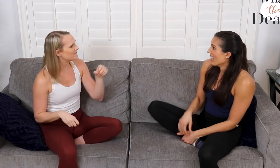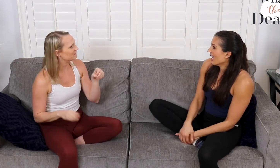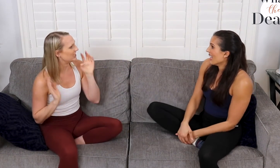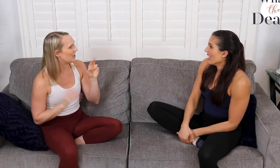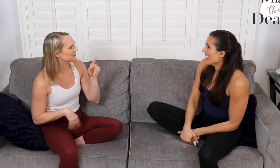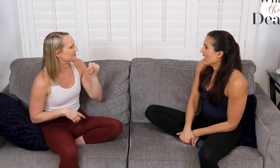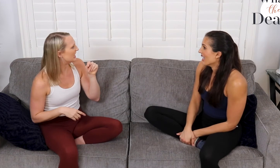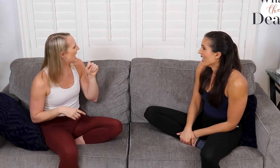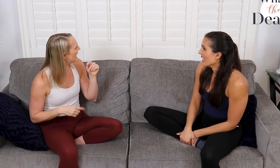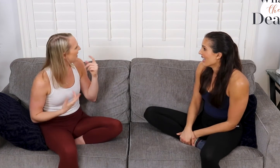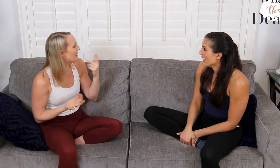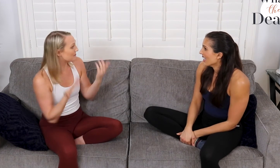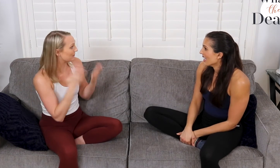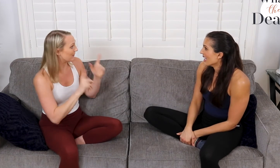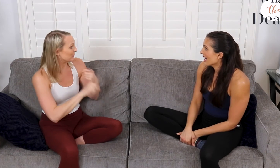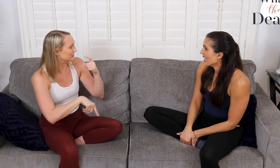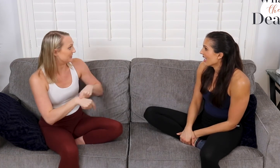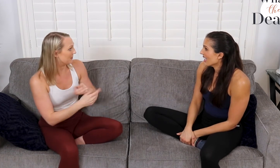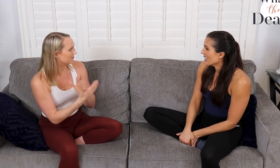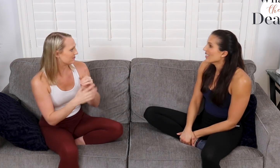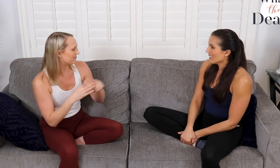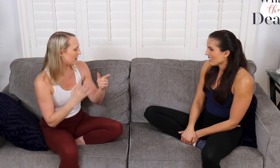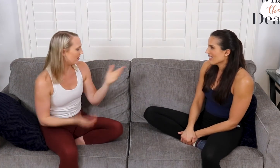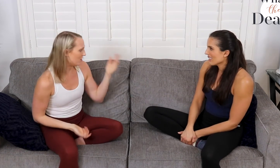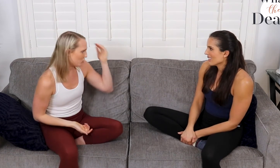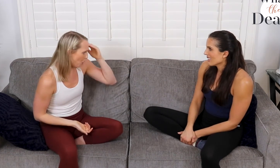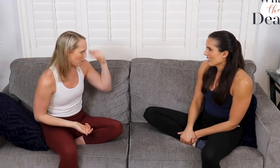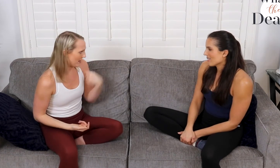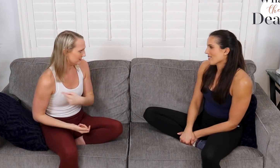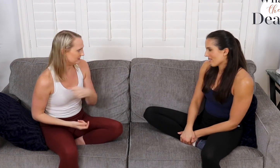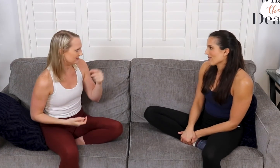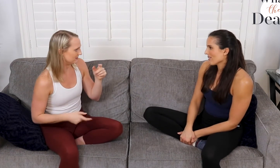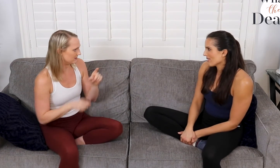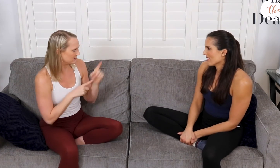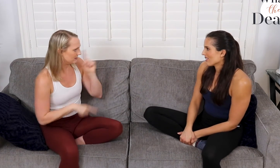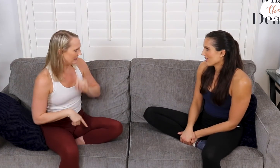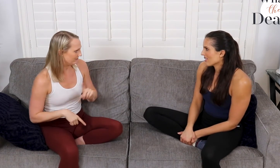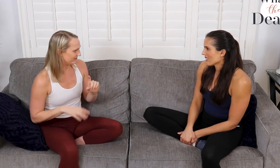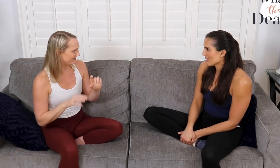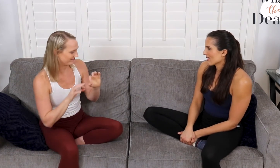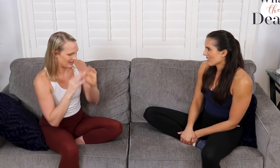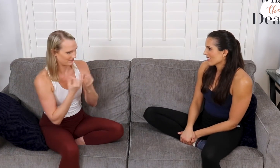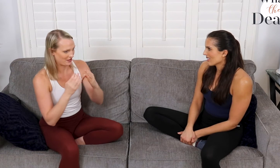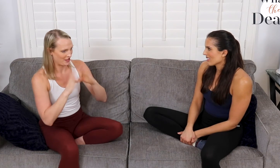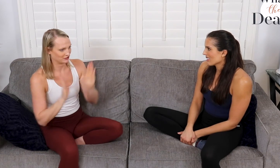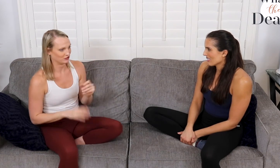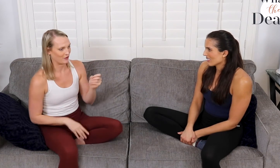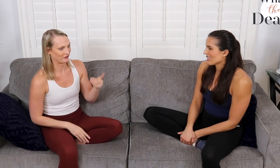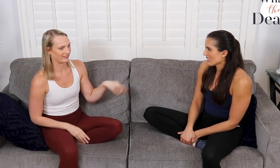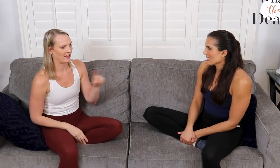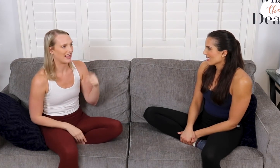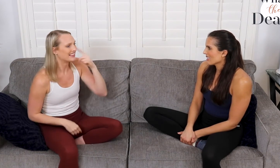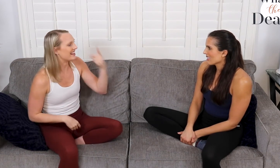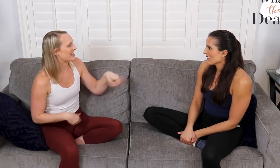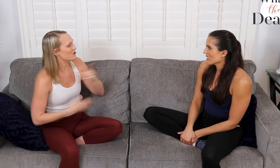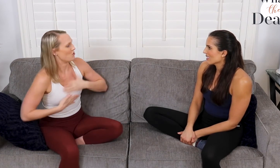just hide in my closet. And then I start to second guess. I'm like, wait a minute. What if it's an actual fire? But there never was. No, I'm still alive. I'm